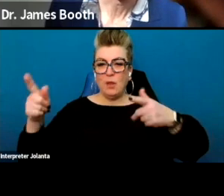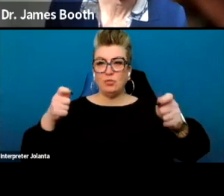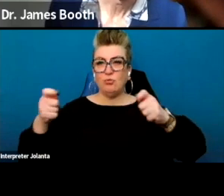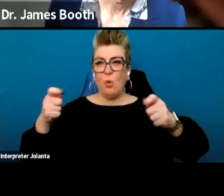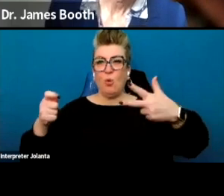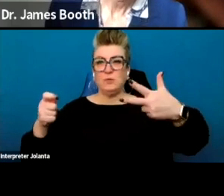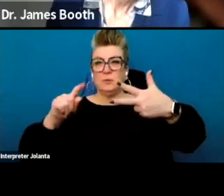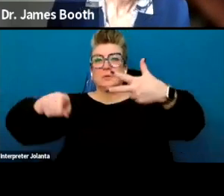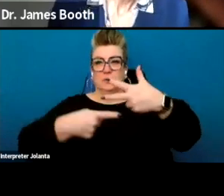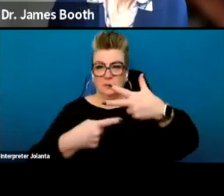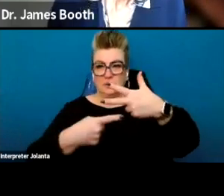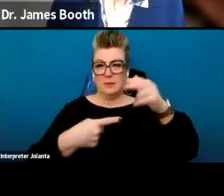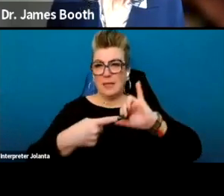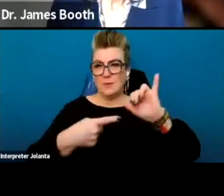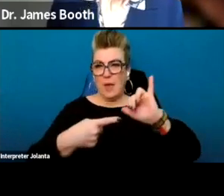here.